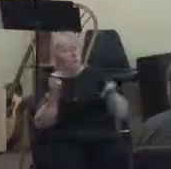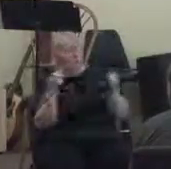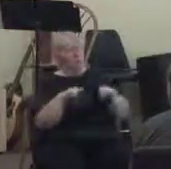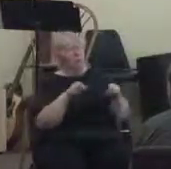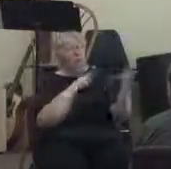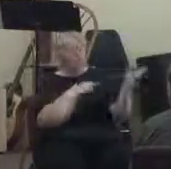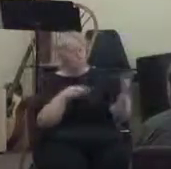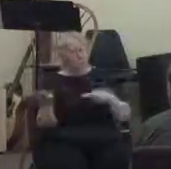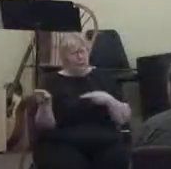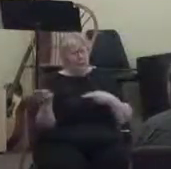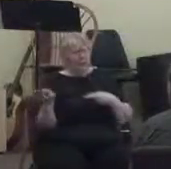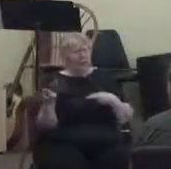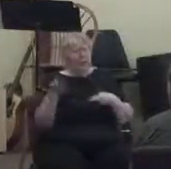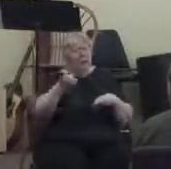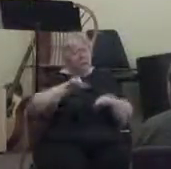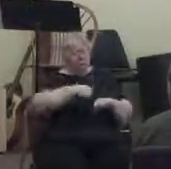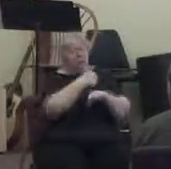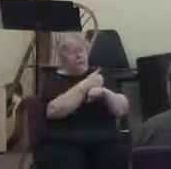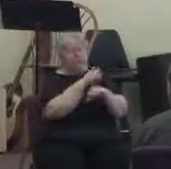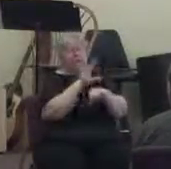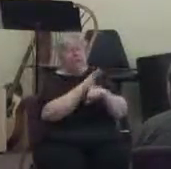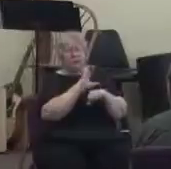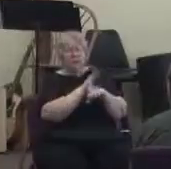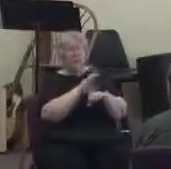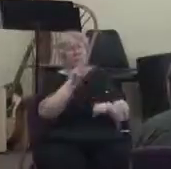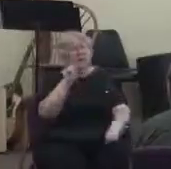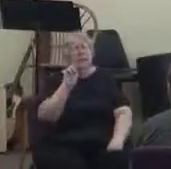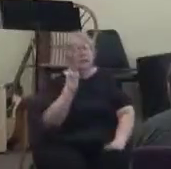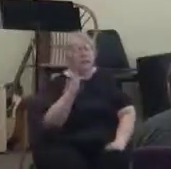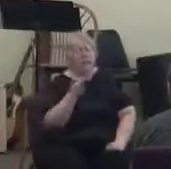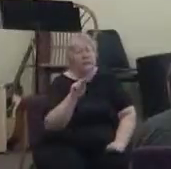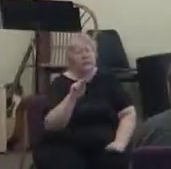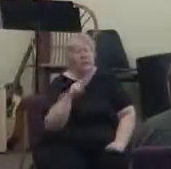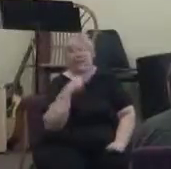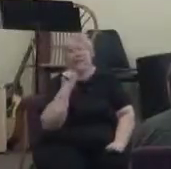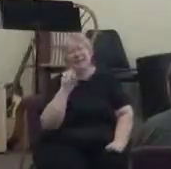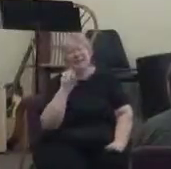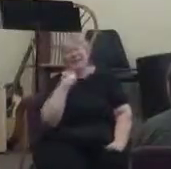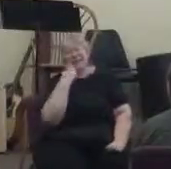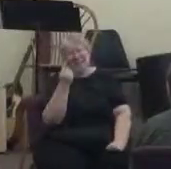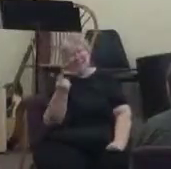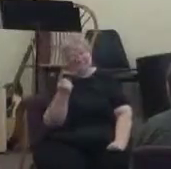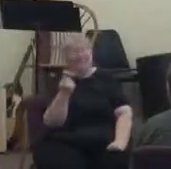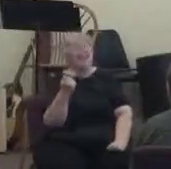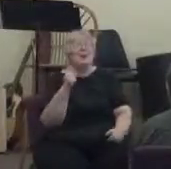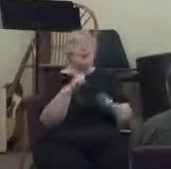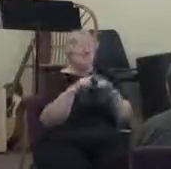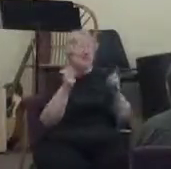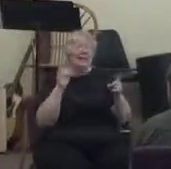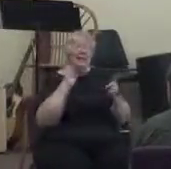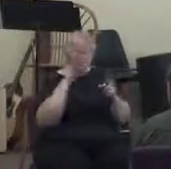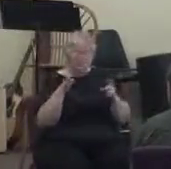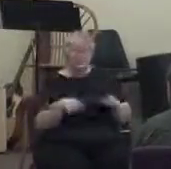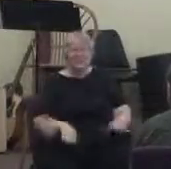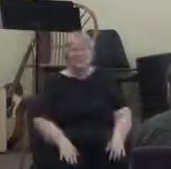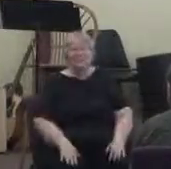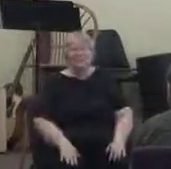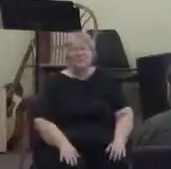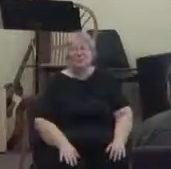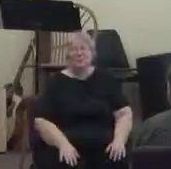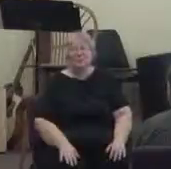church plant. And Kent, I shouldn't tell this on him, but I'm going to anyhow.